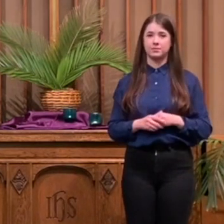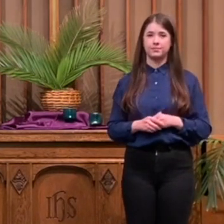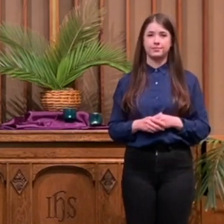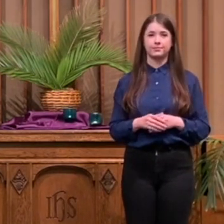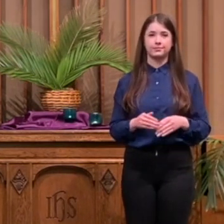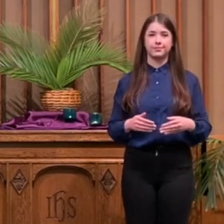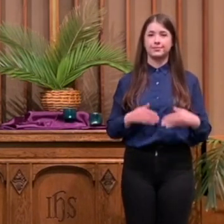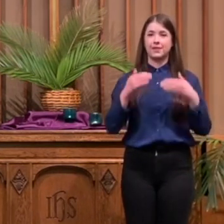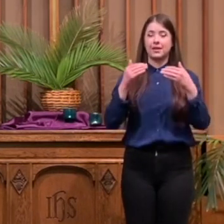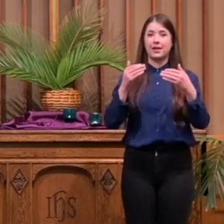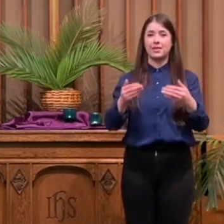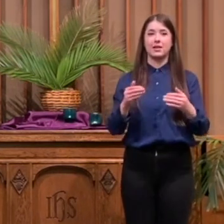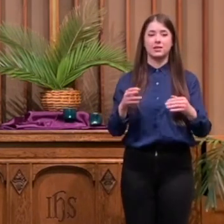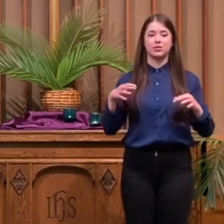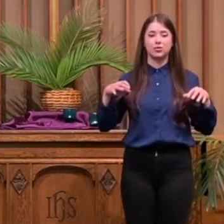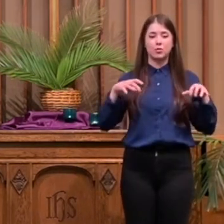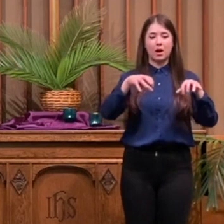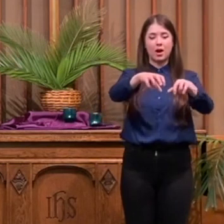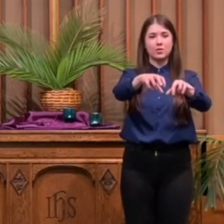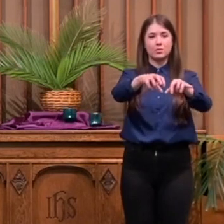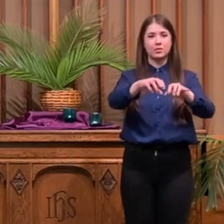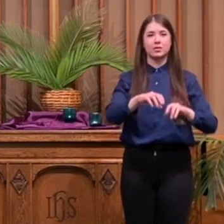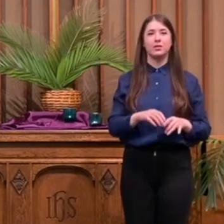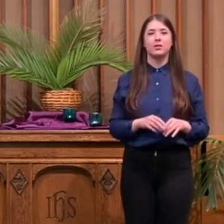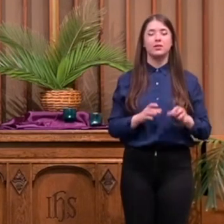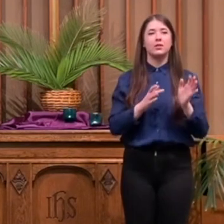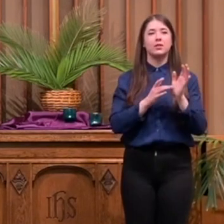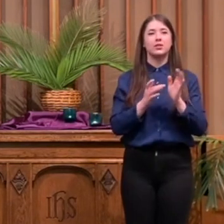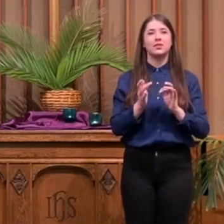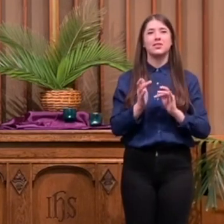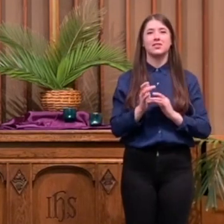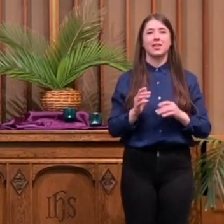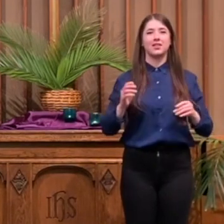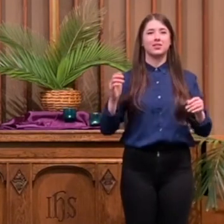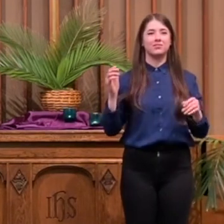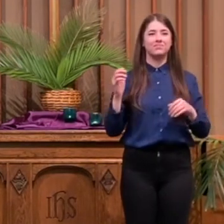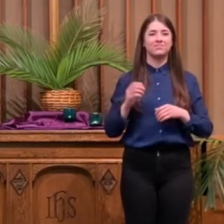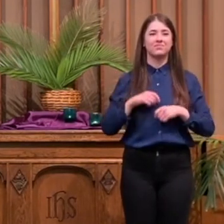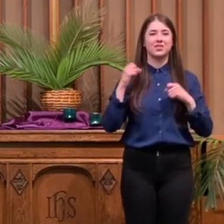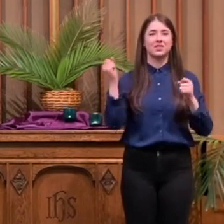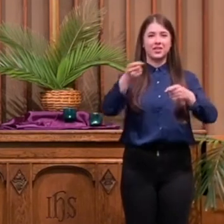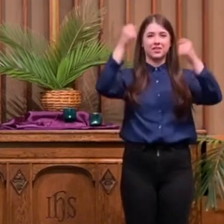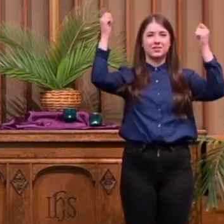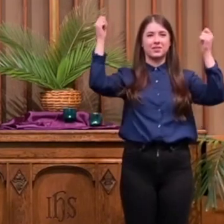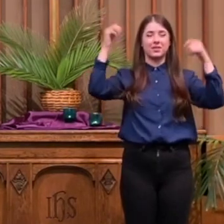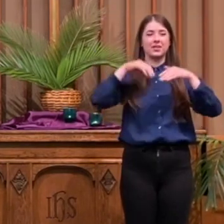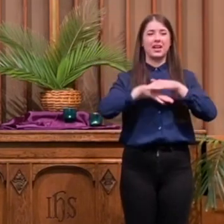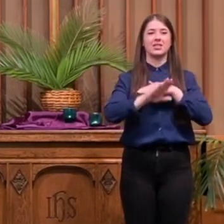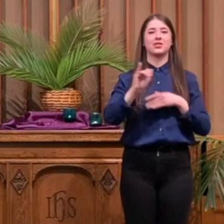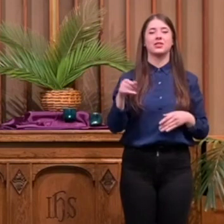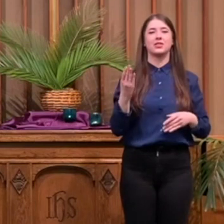And then there's the crowds. Jesus' triumphal entry into Jerusalem was